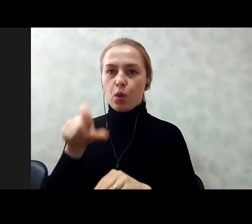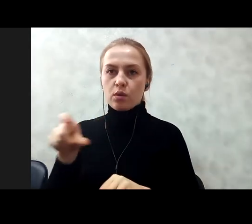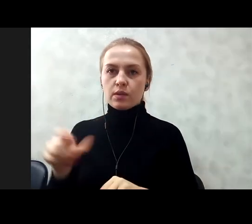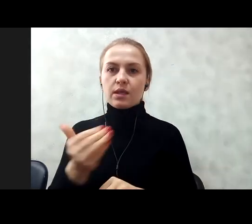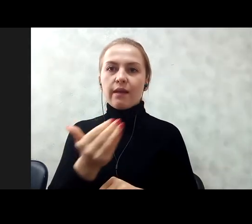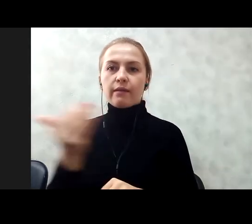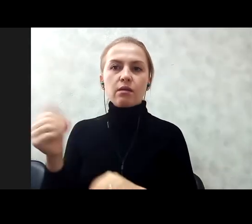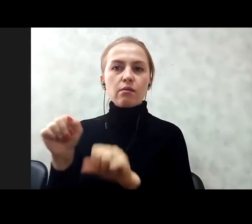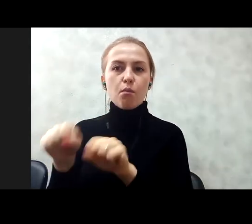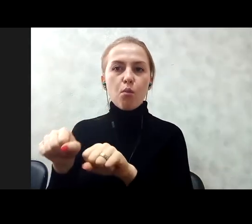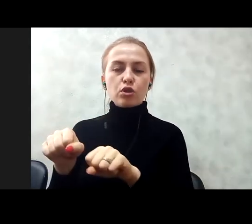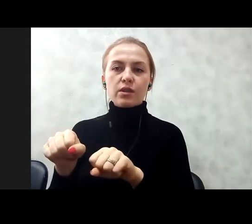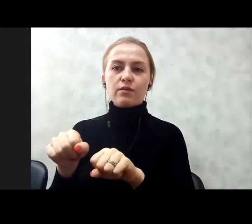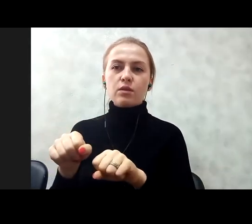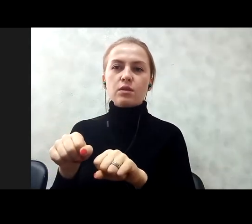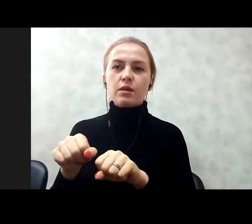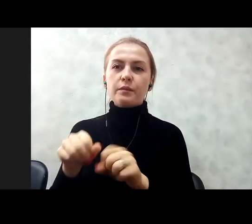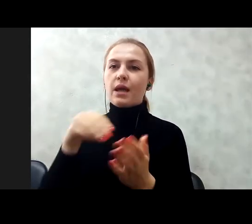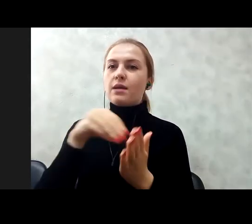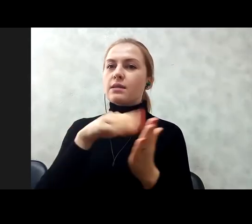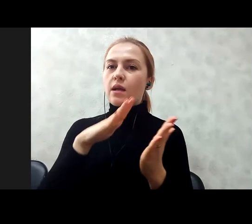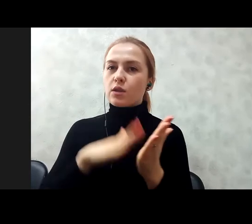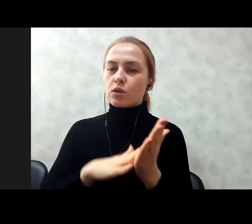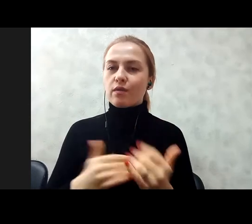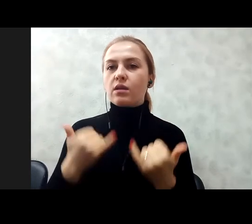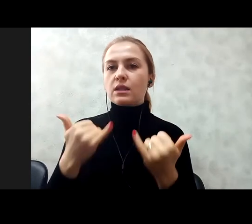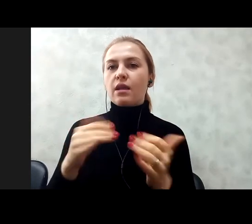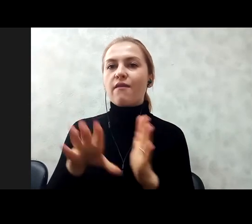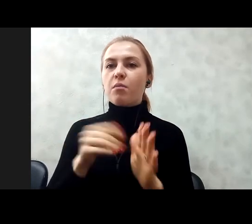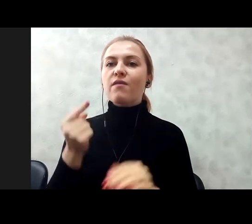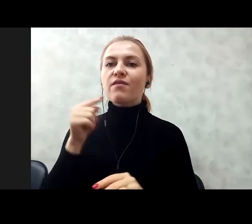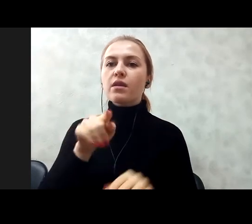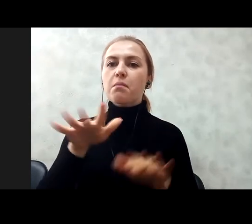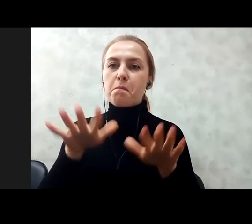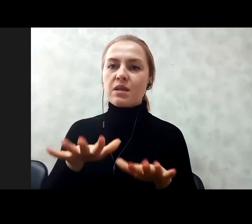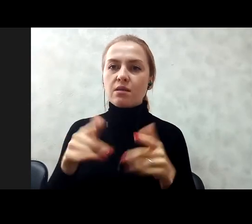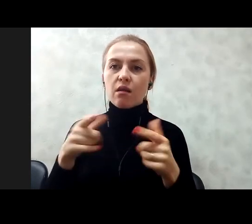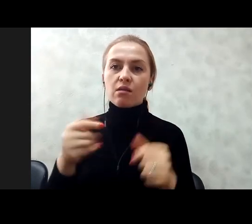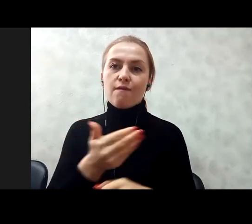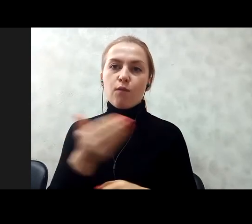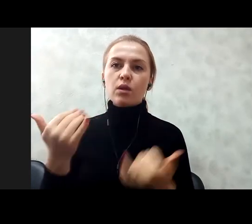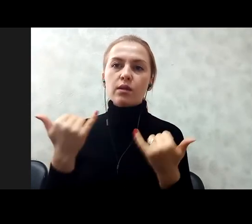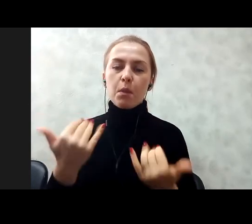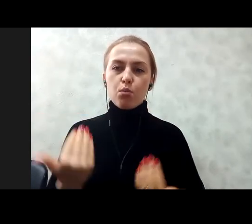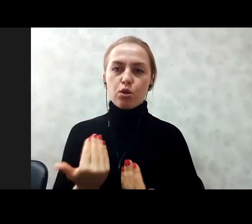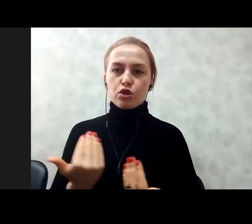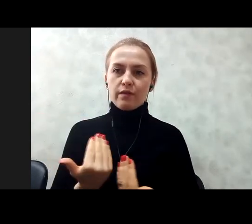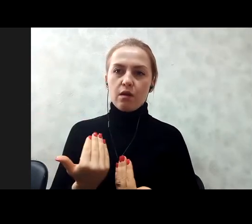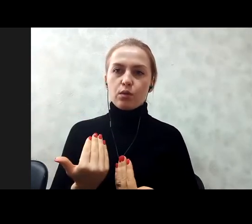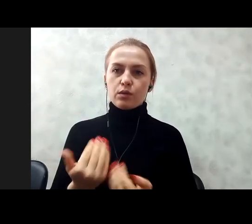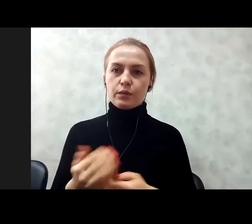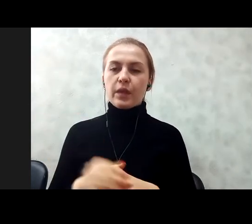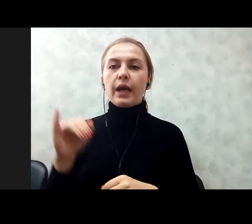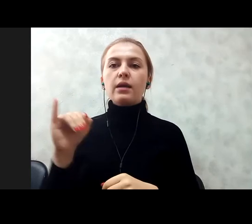of their current residence. Regrettably, not many IDPs made use of this provision, and continued efforts need to be made